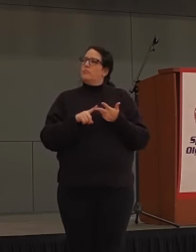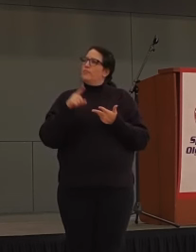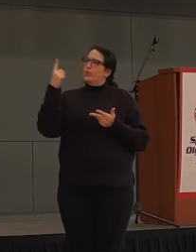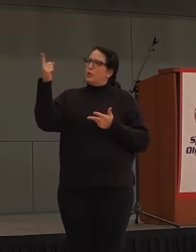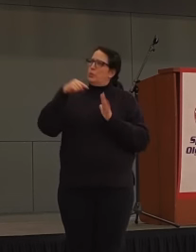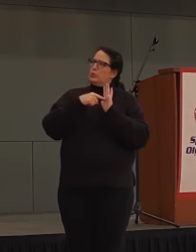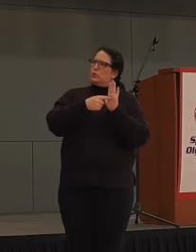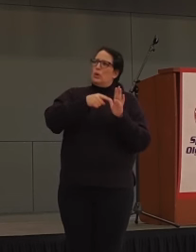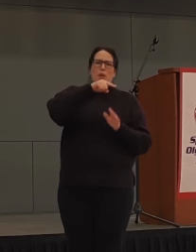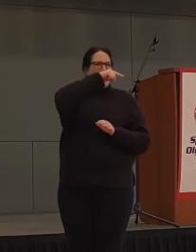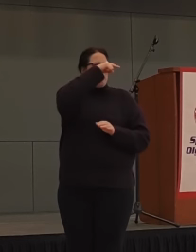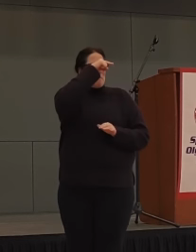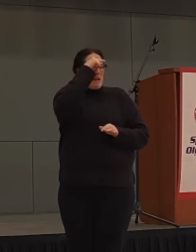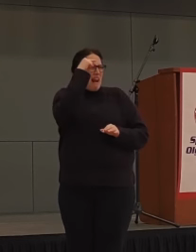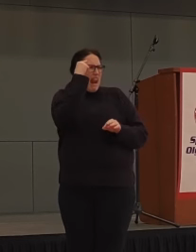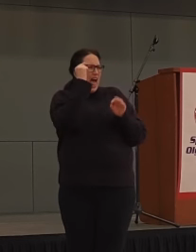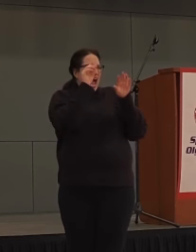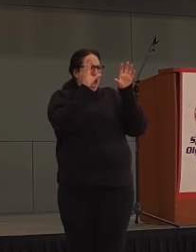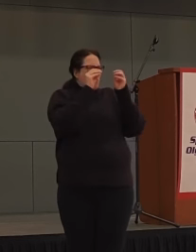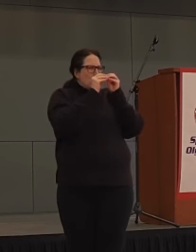some shadowing,